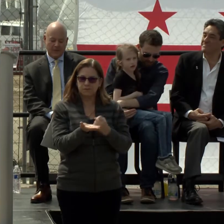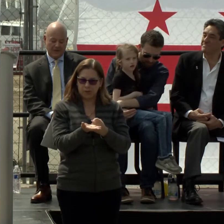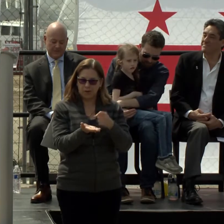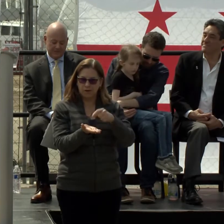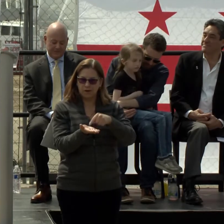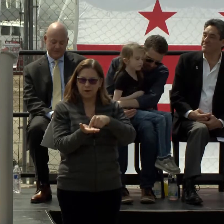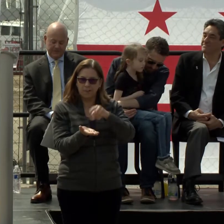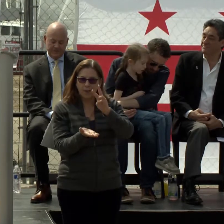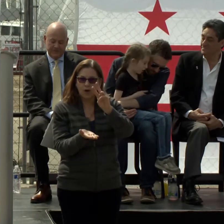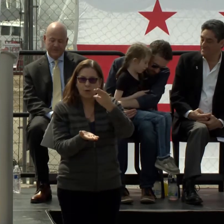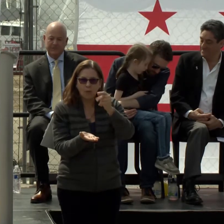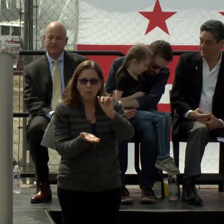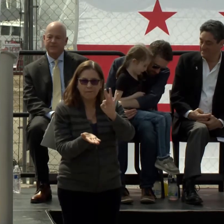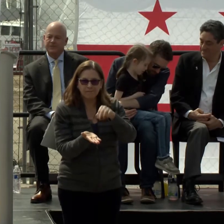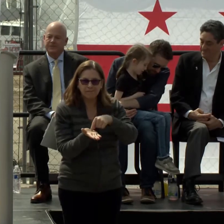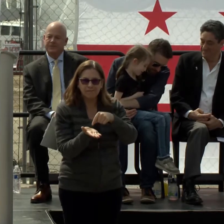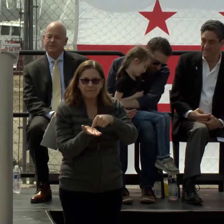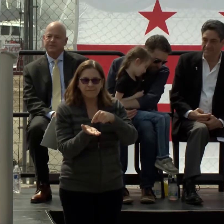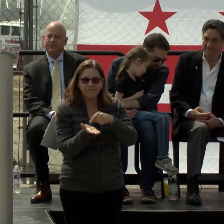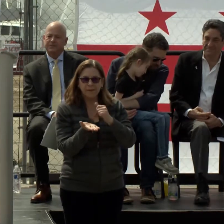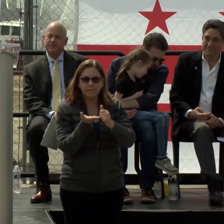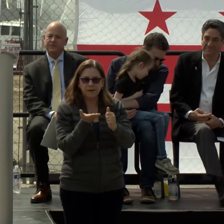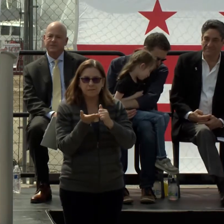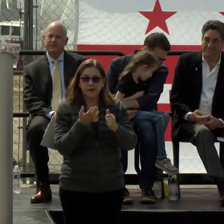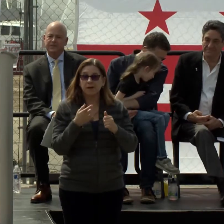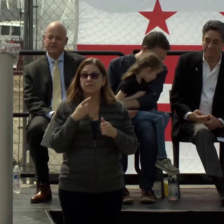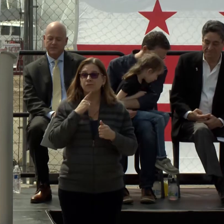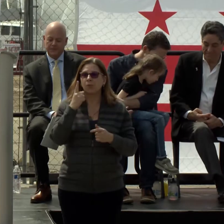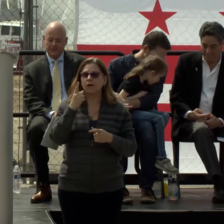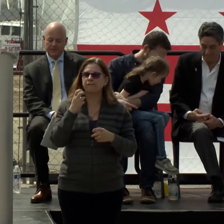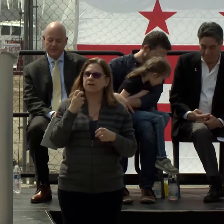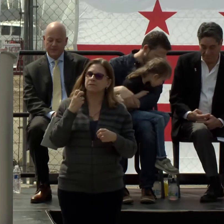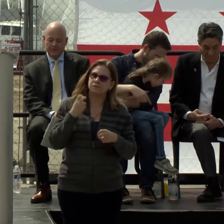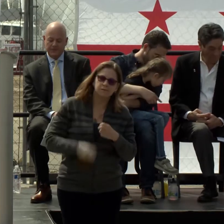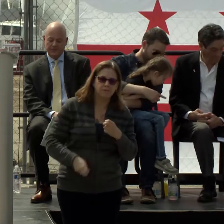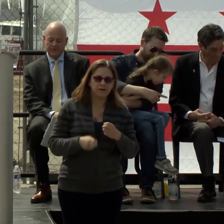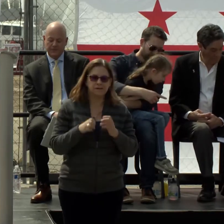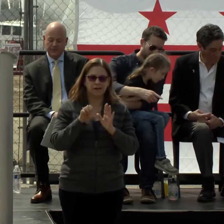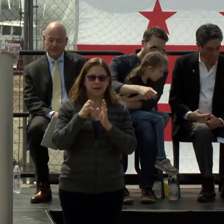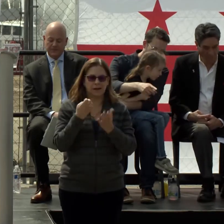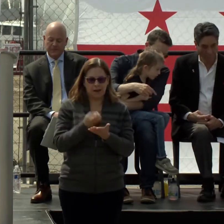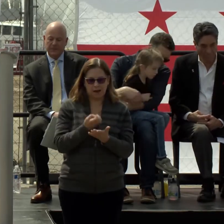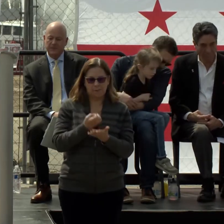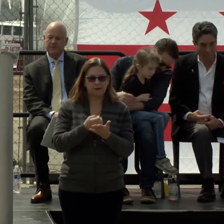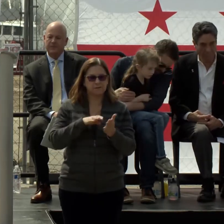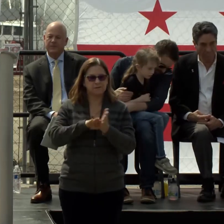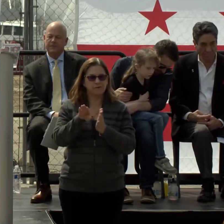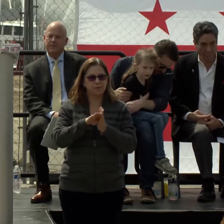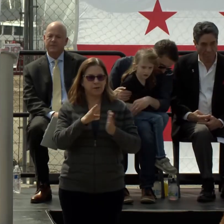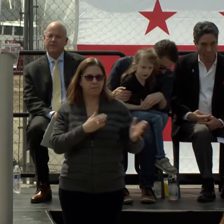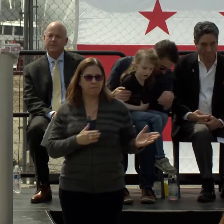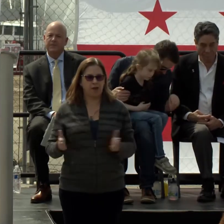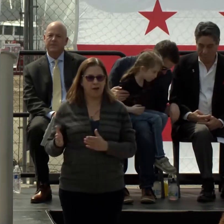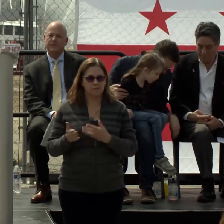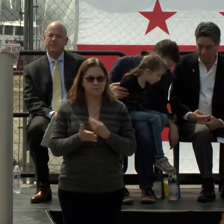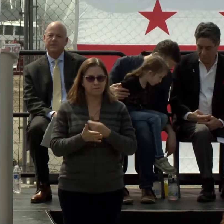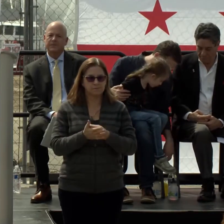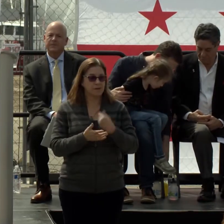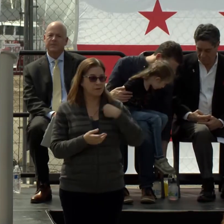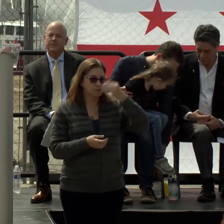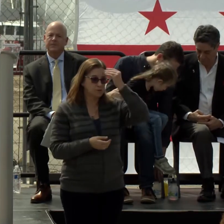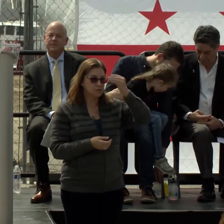most difficult of my economic development bills, but all I can say to P.N. Hoffman and your